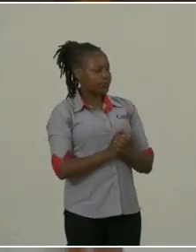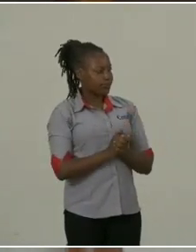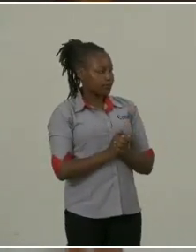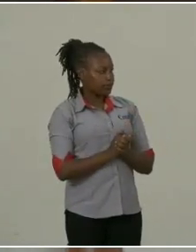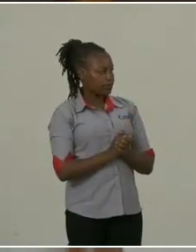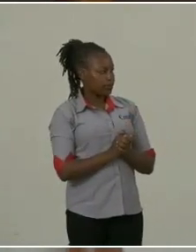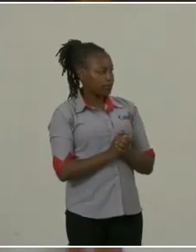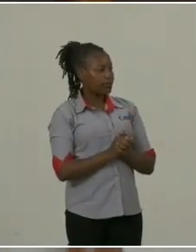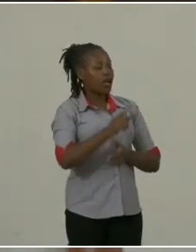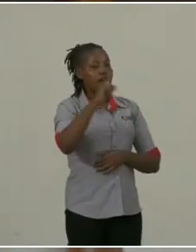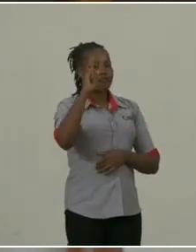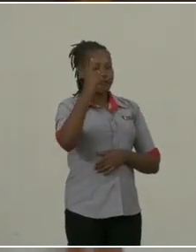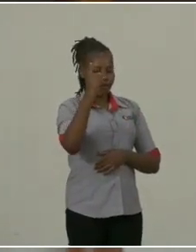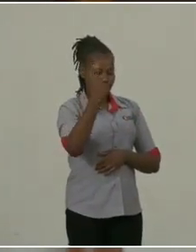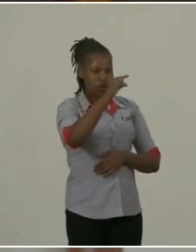So you'll go to the council,